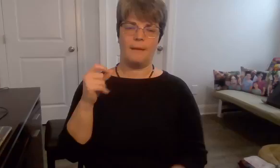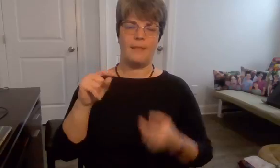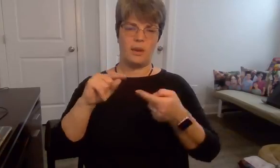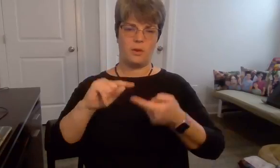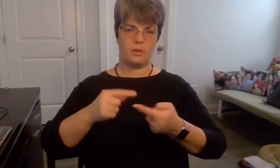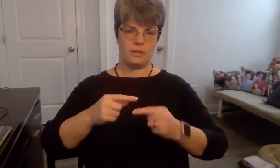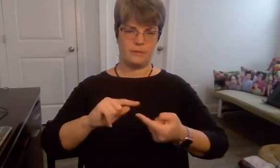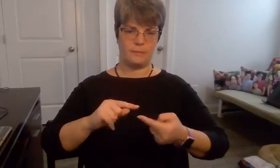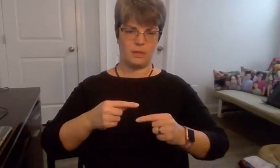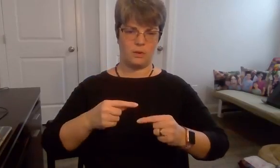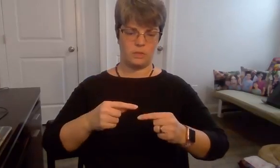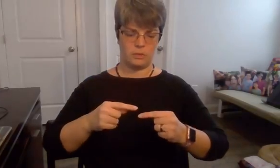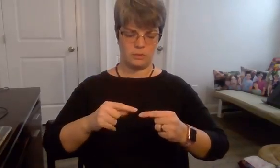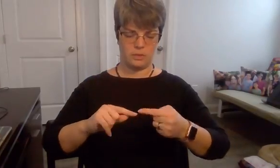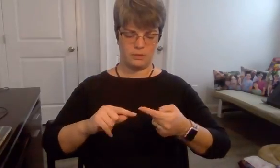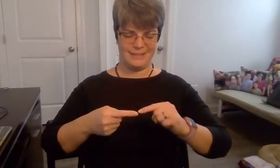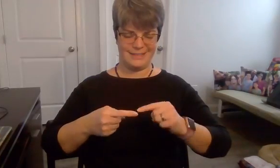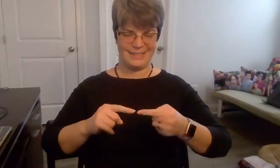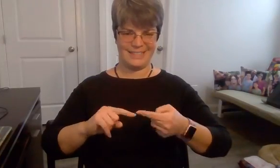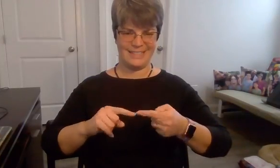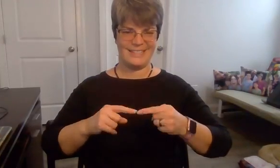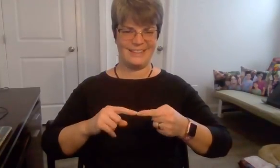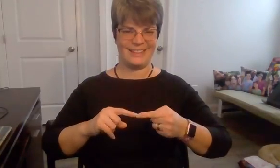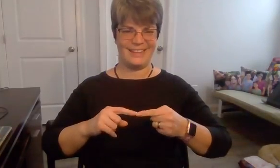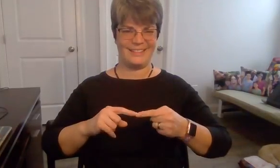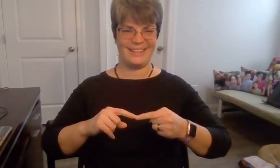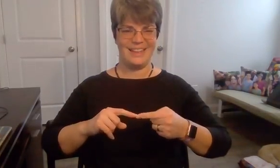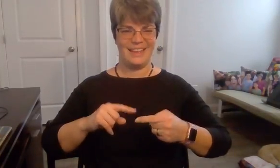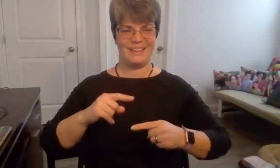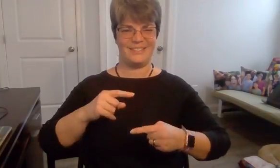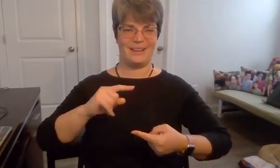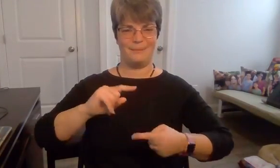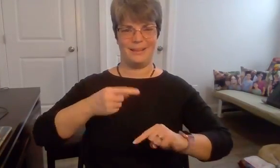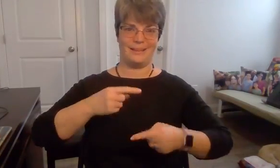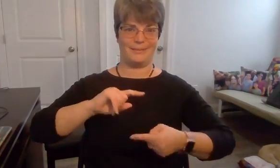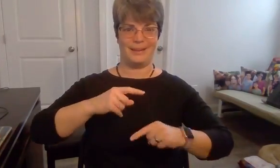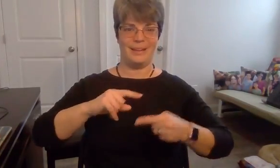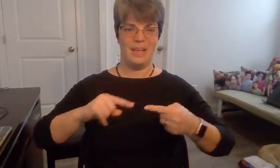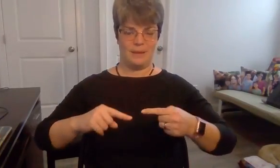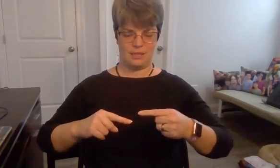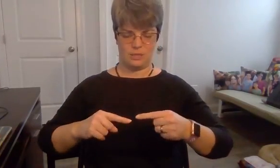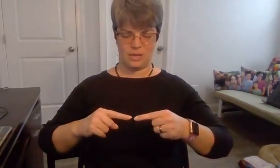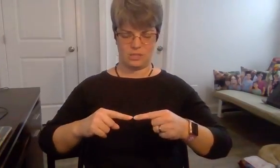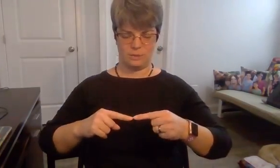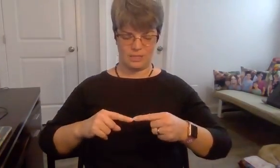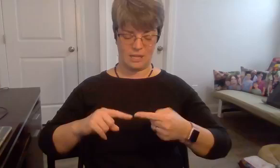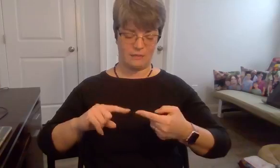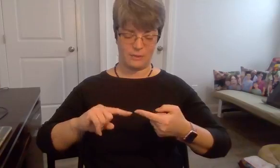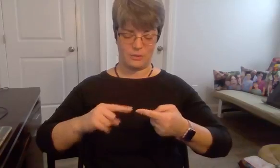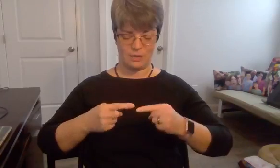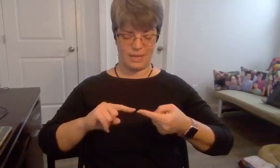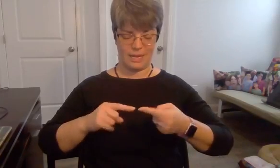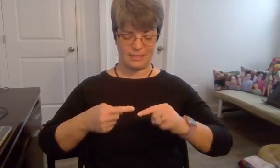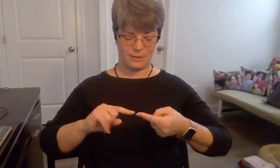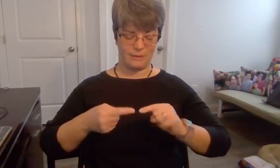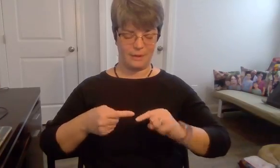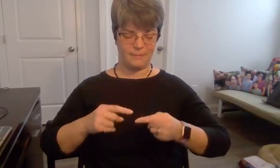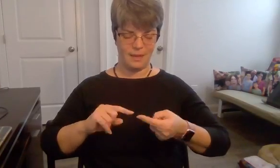And then hurt if something hurts. So it's your. That's it, buddy. I'm sorry, I'm like this, right? They actually point together. If I would just look at my hands, I'd do it